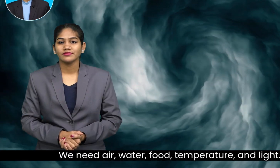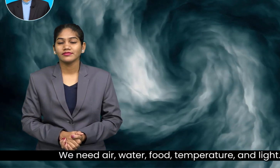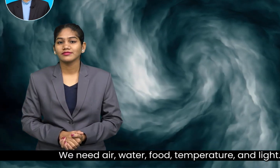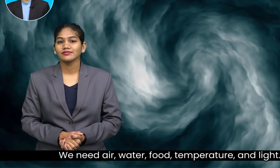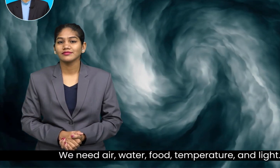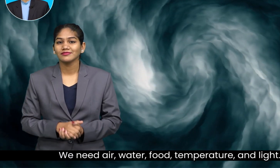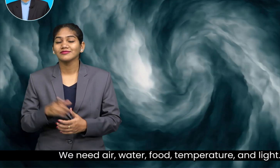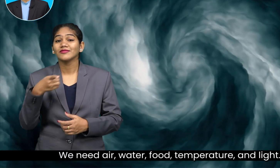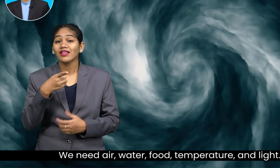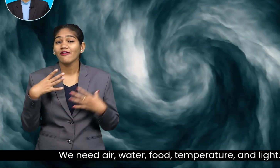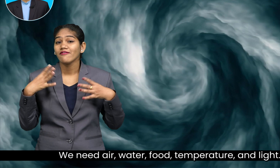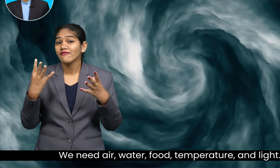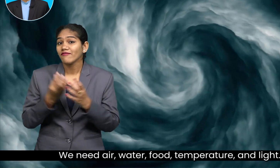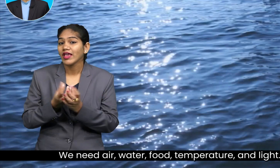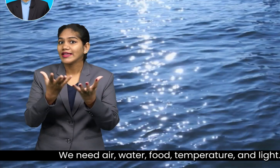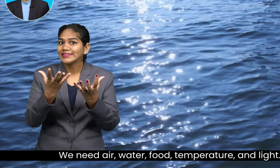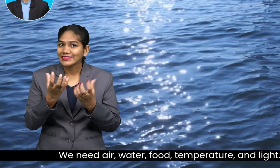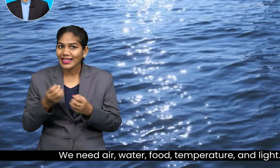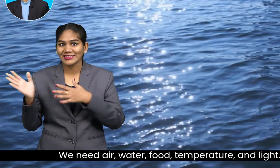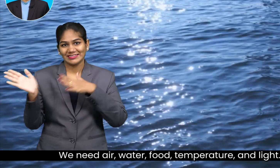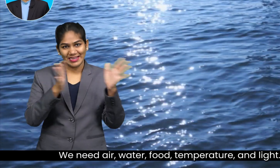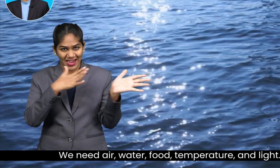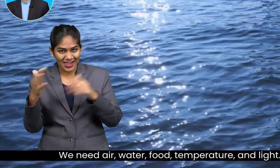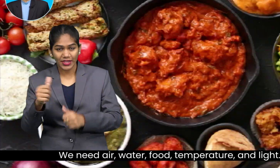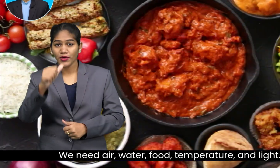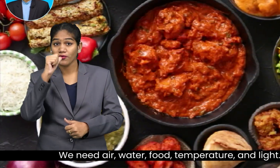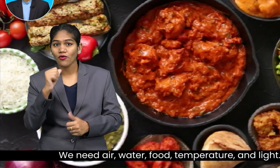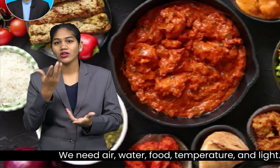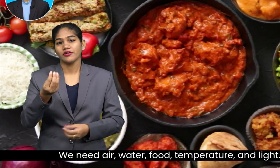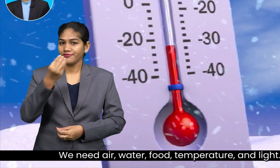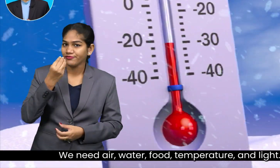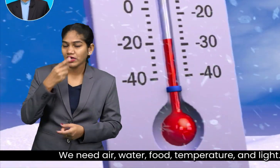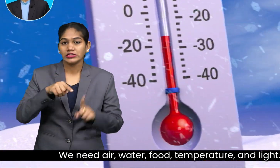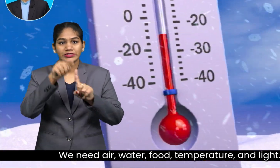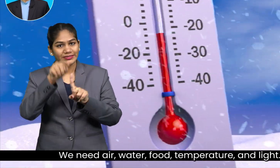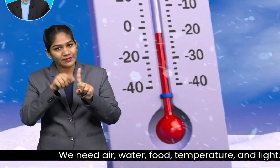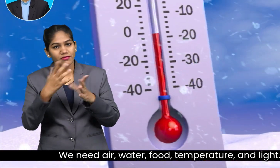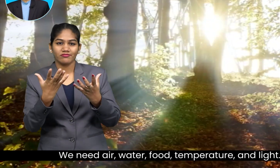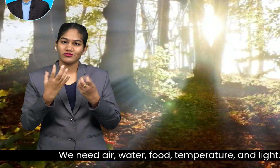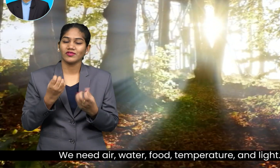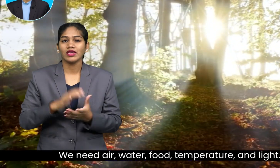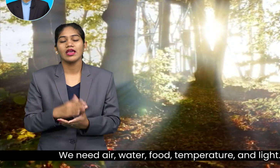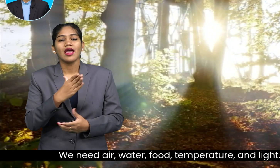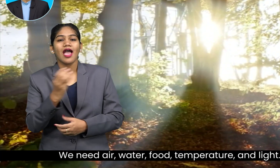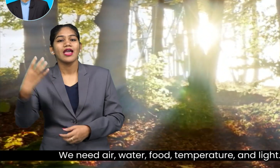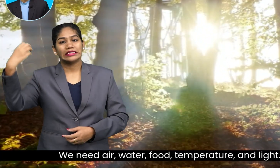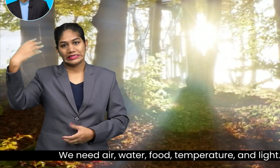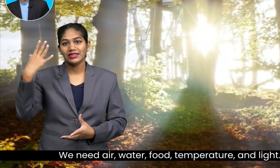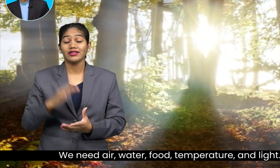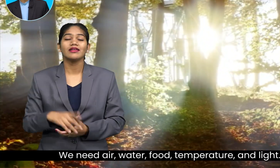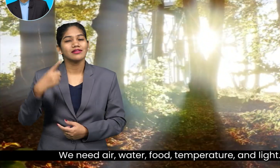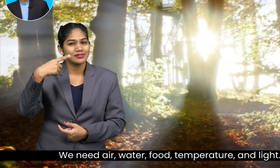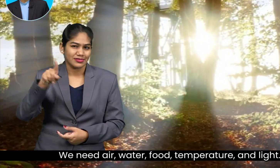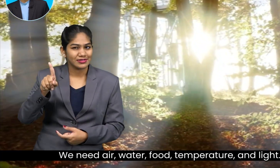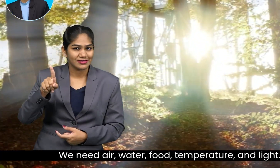We need air, water, food, temperature, and light,